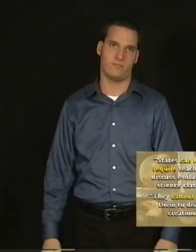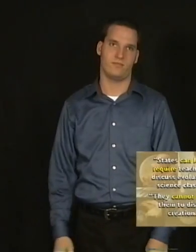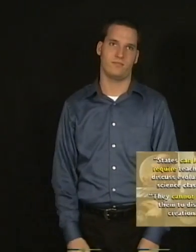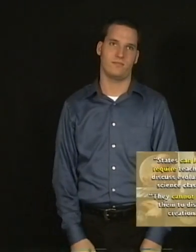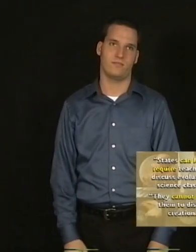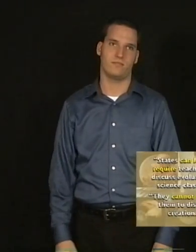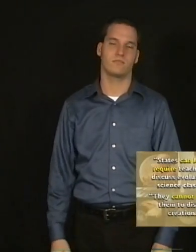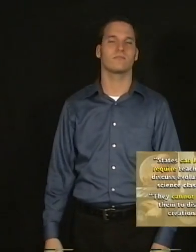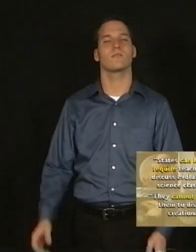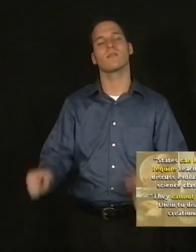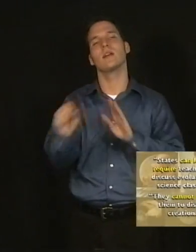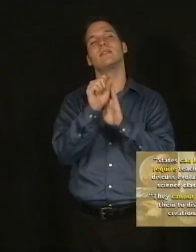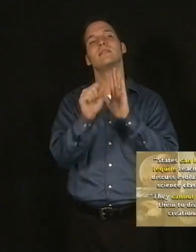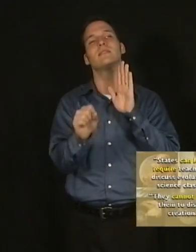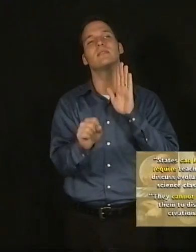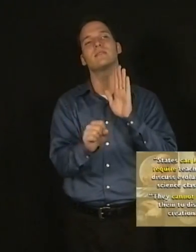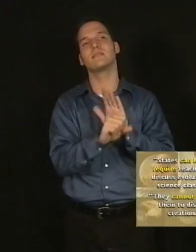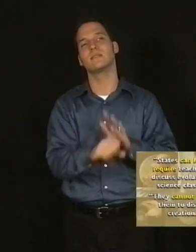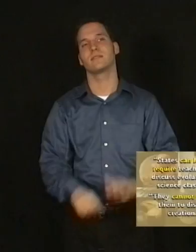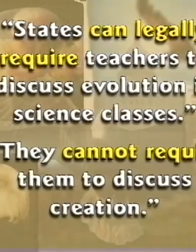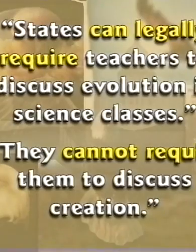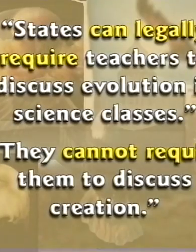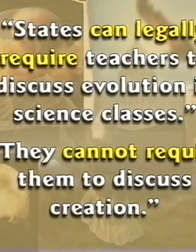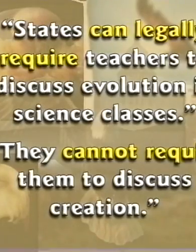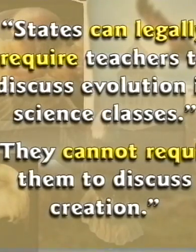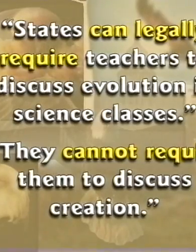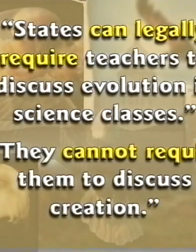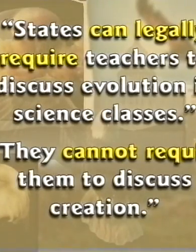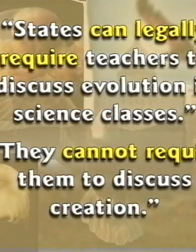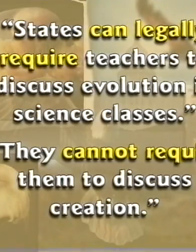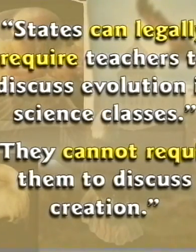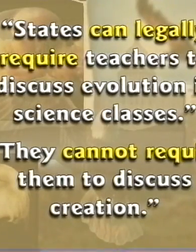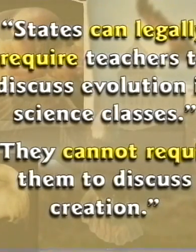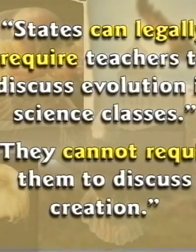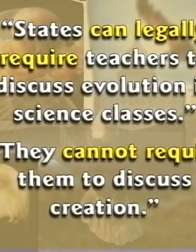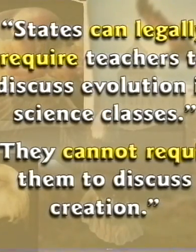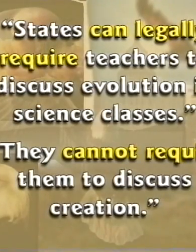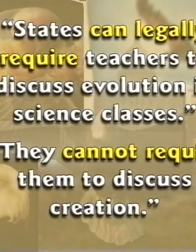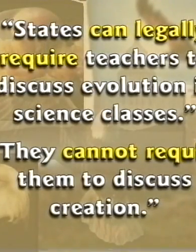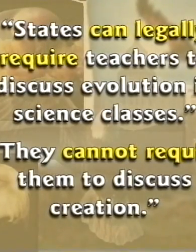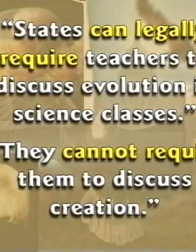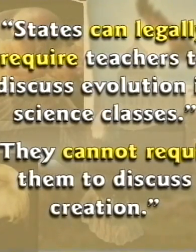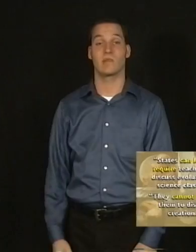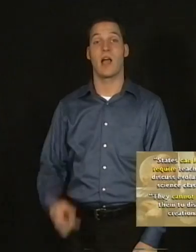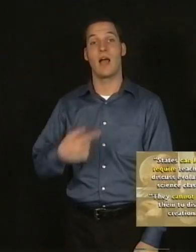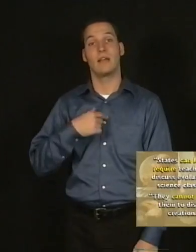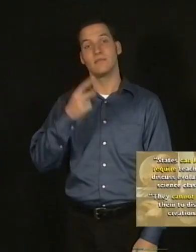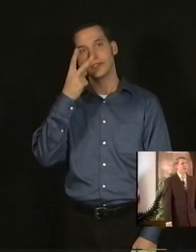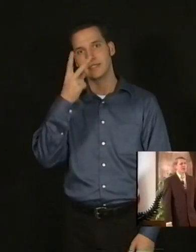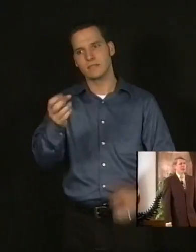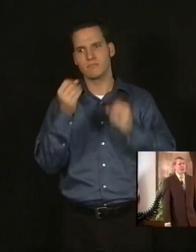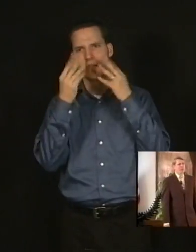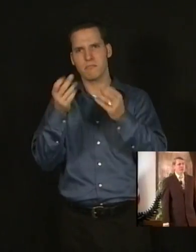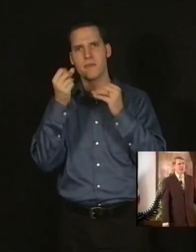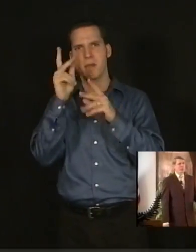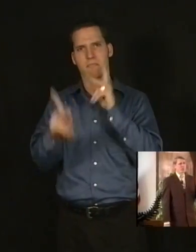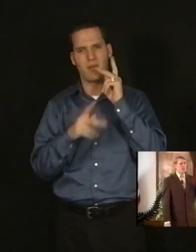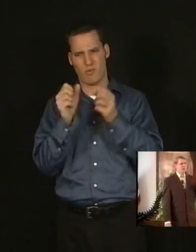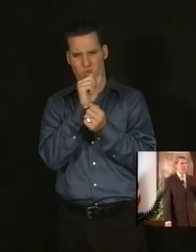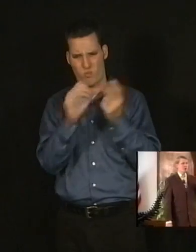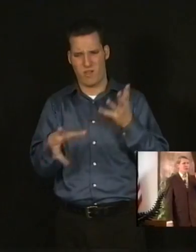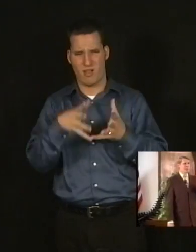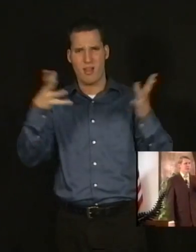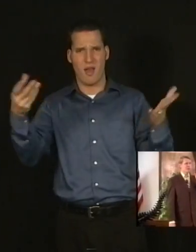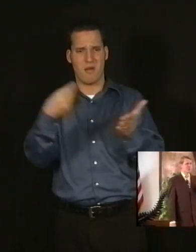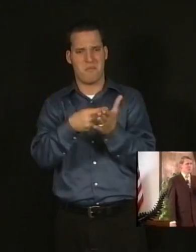The states cannot require them to discuss creation. It's already been tried many times. And I've seen so many people waste enormous time and money on an effort trying to